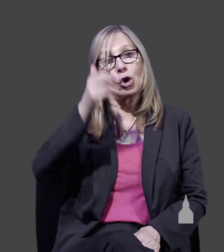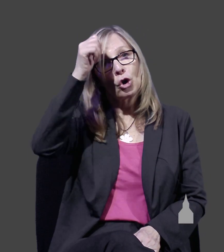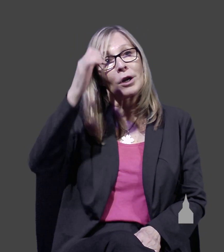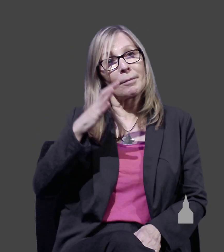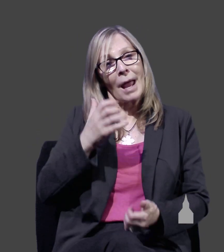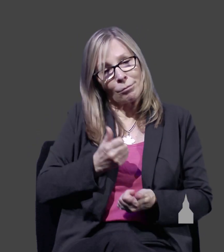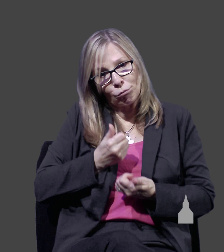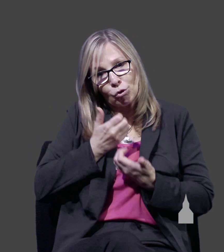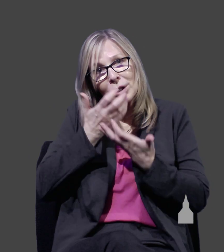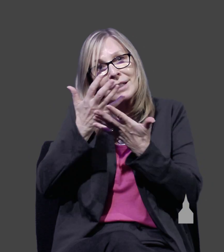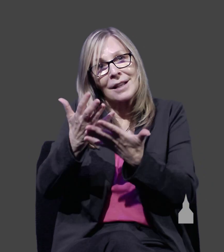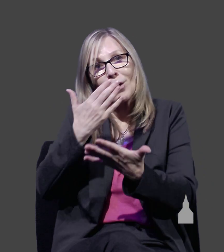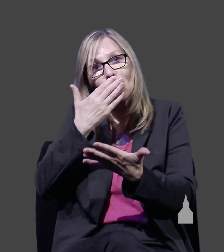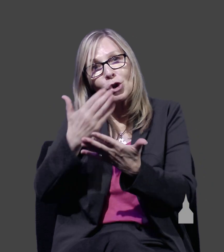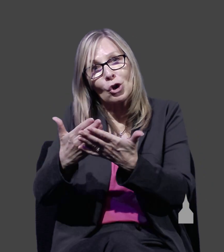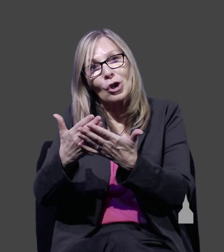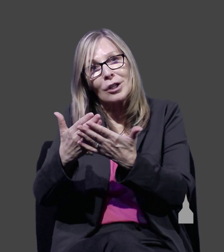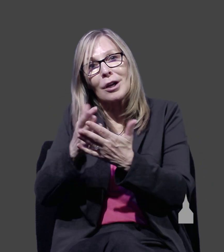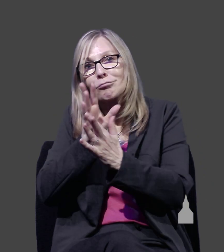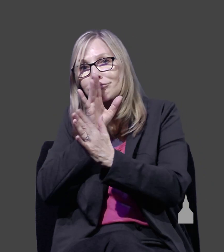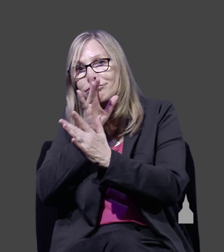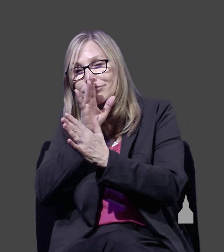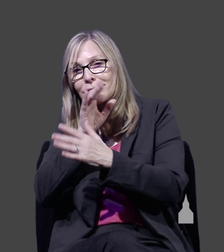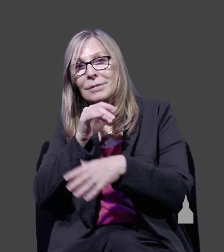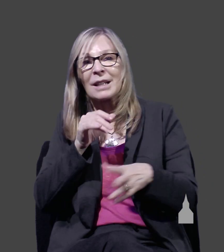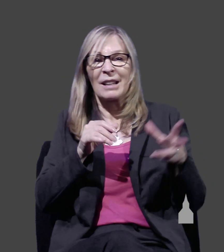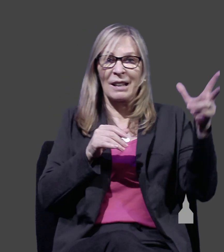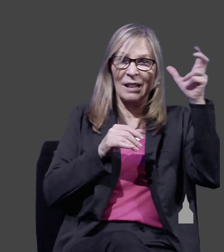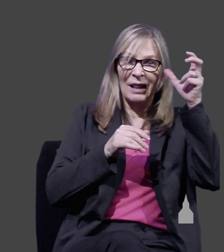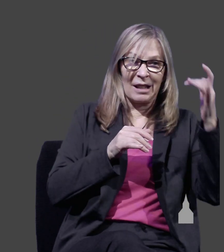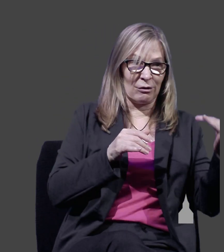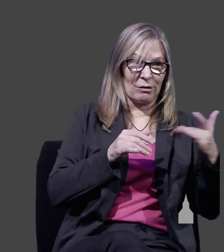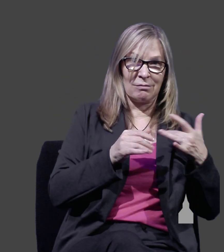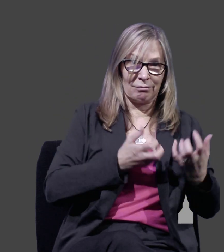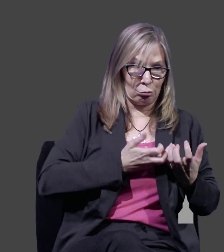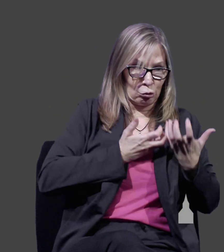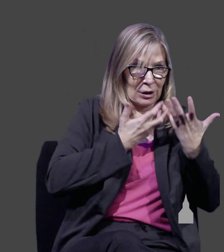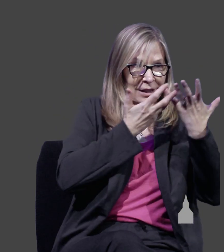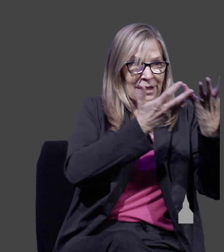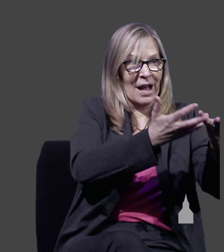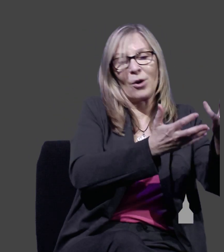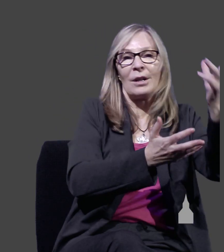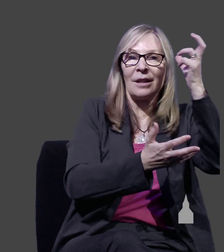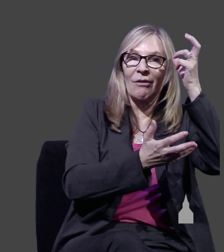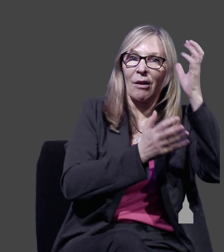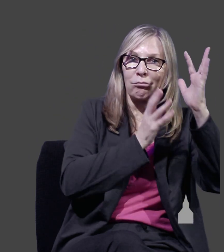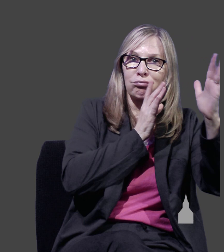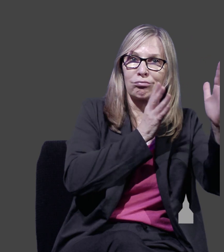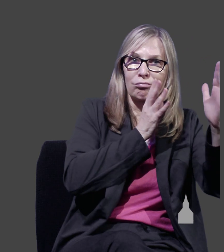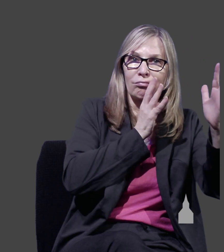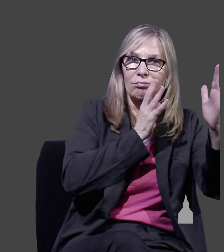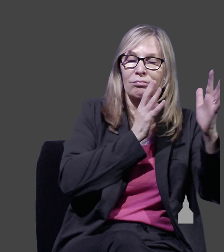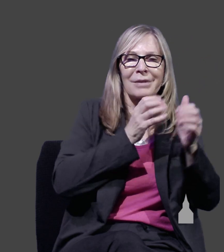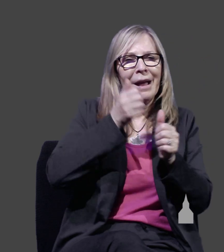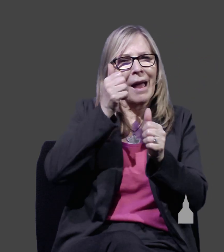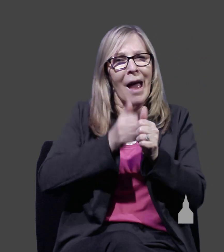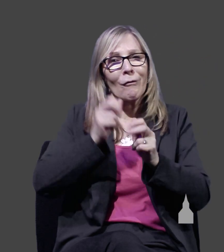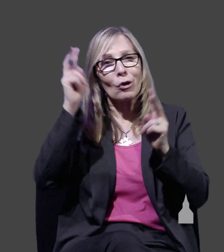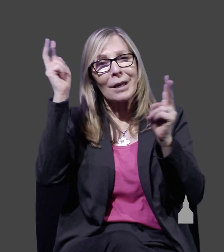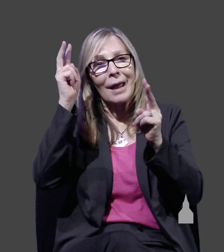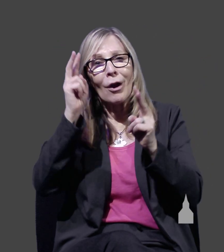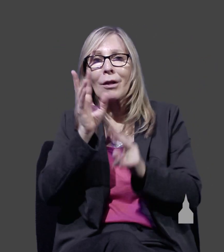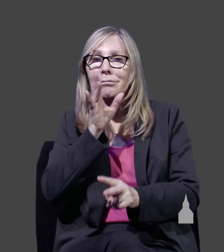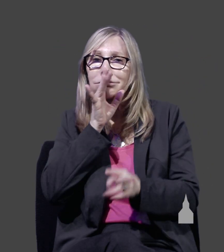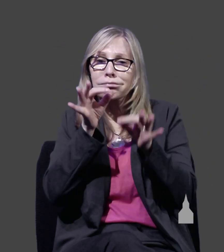brings out of his good treasure what is good, and the evil man brings out of his evil treasure what is evil. But I tell you that every careless word that